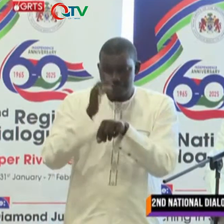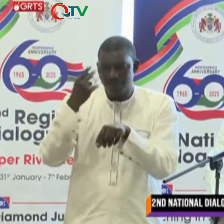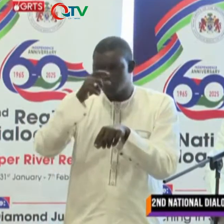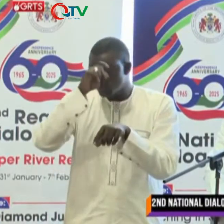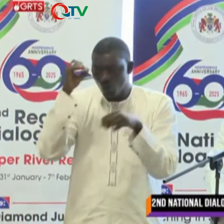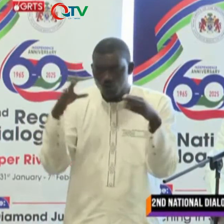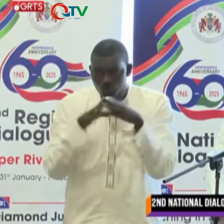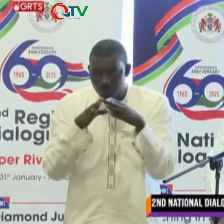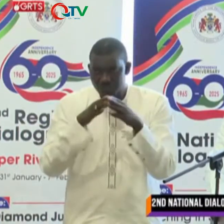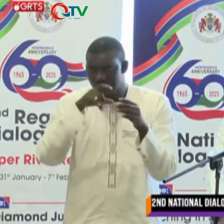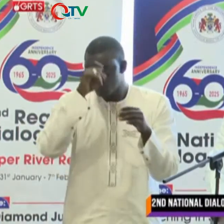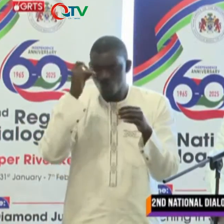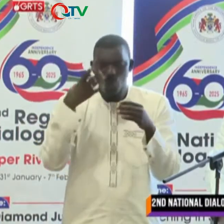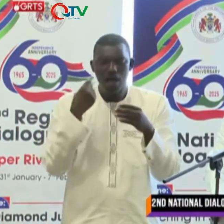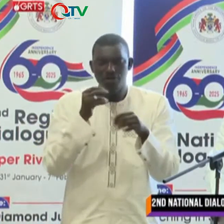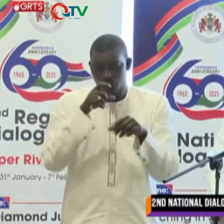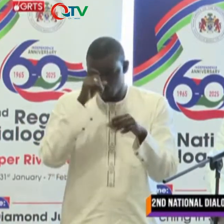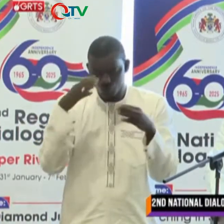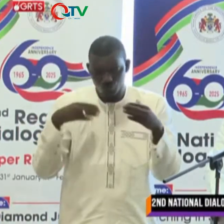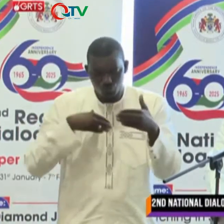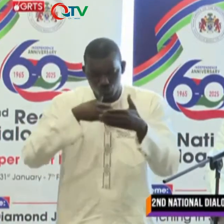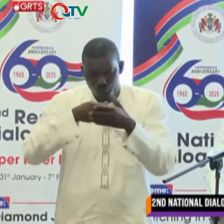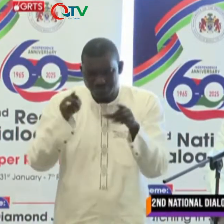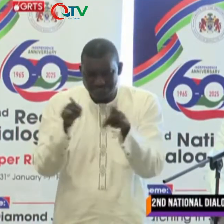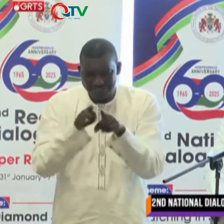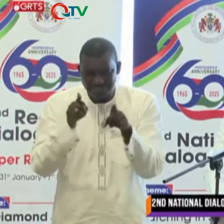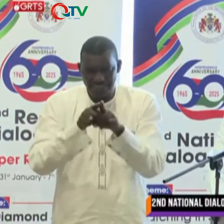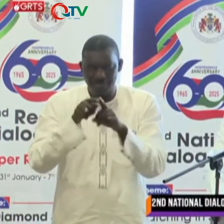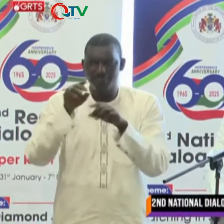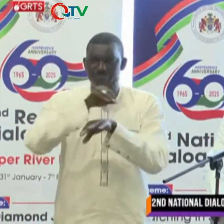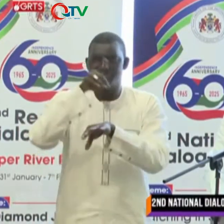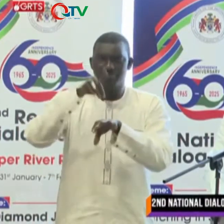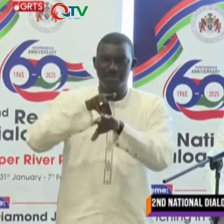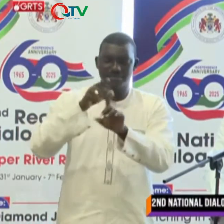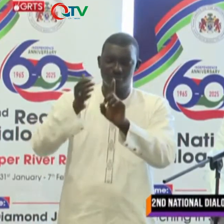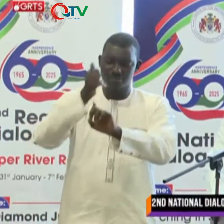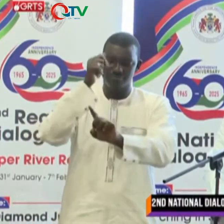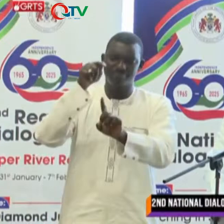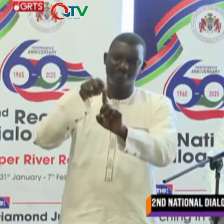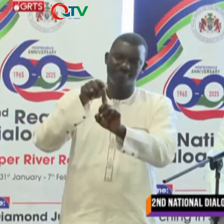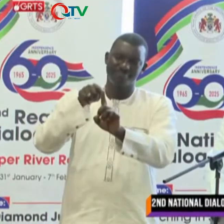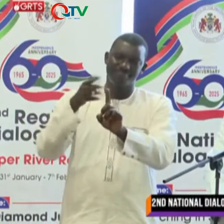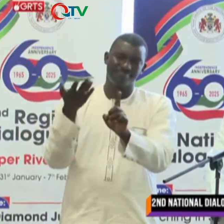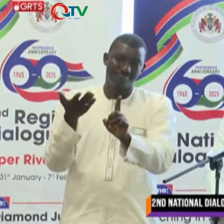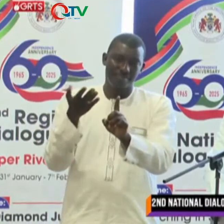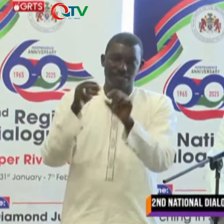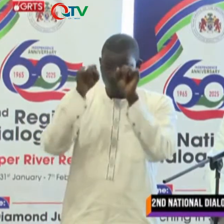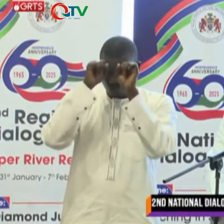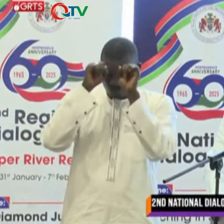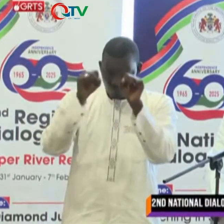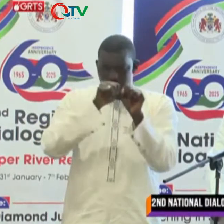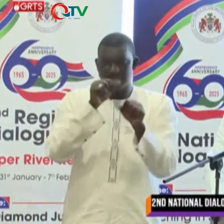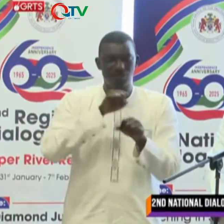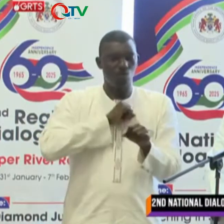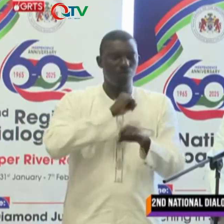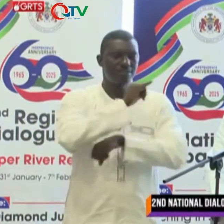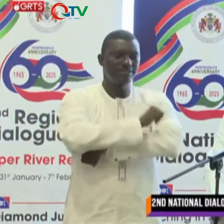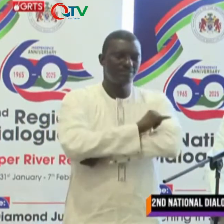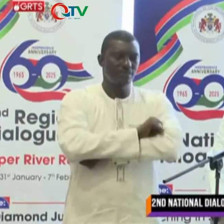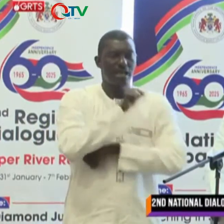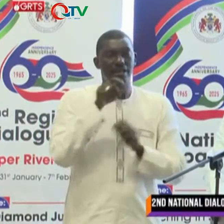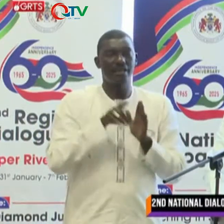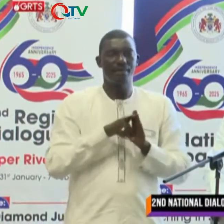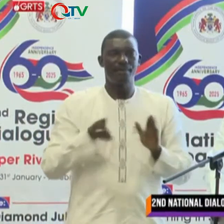towards the same destiny. In like manner, the government and its institutions and the private